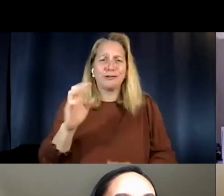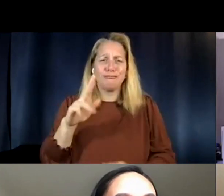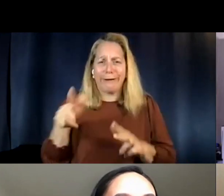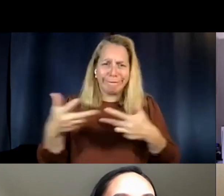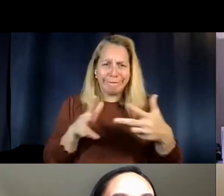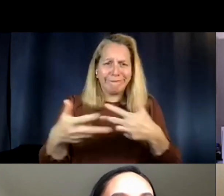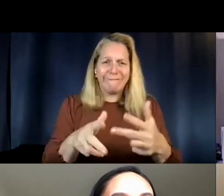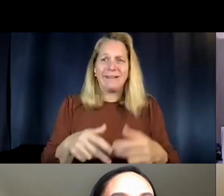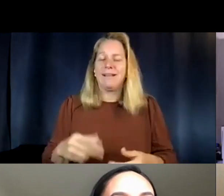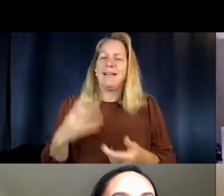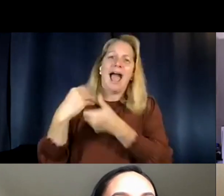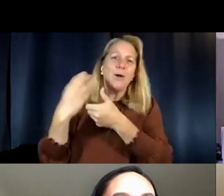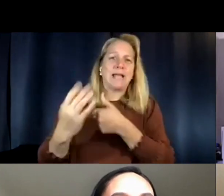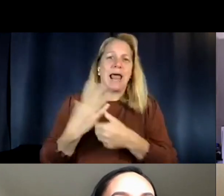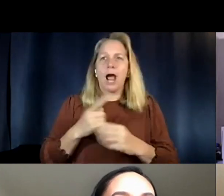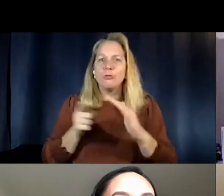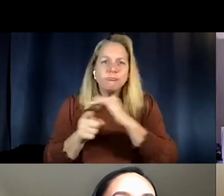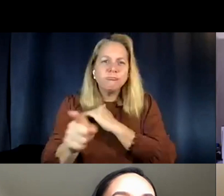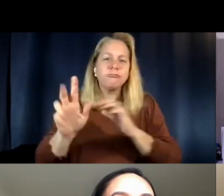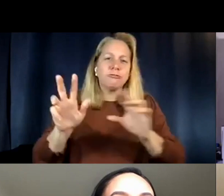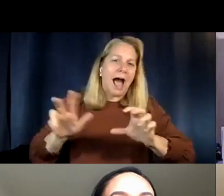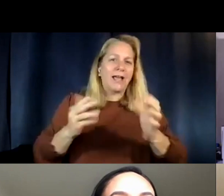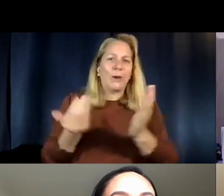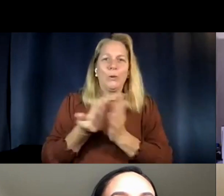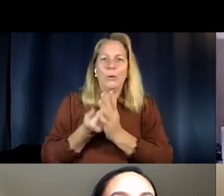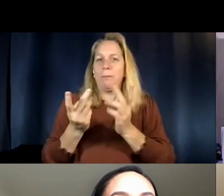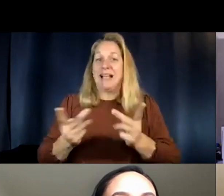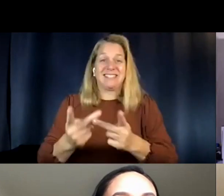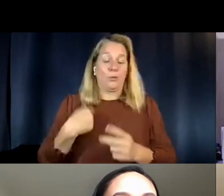Outside, he likes to hike new places, and we're all over the Bay Area.